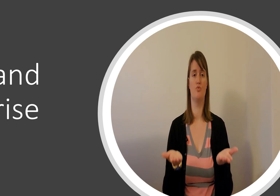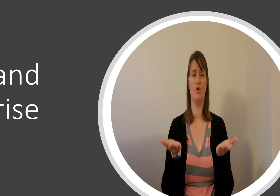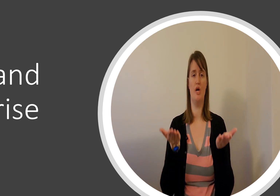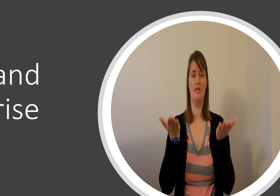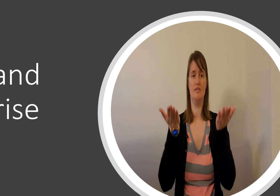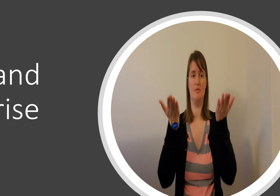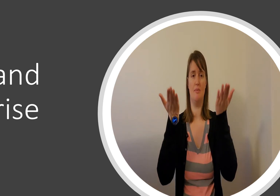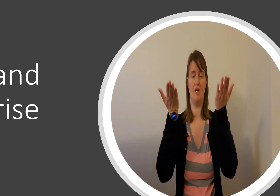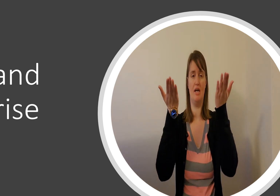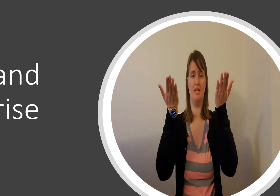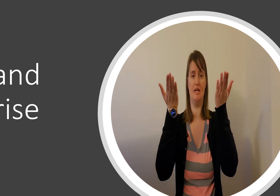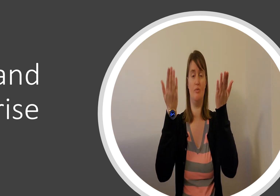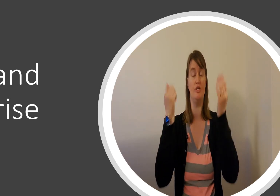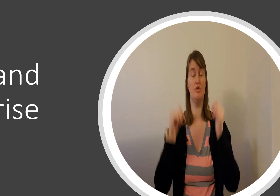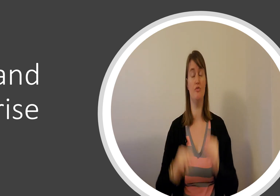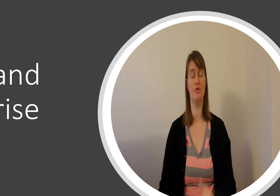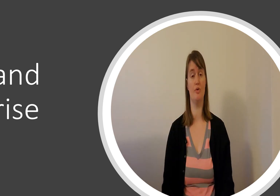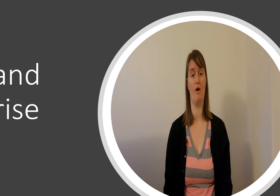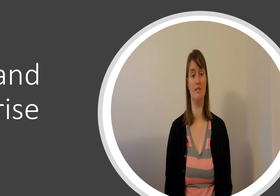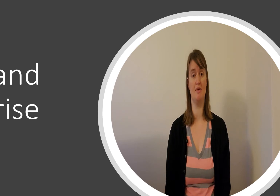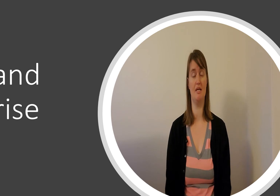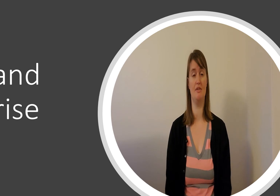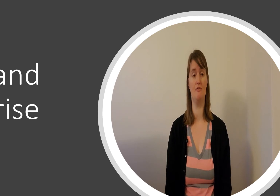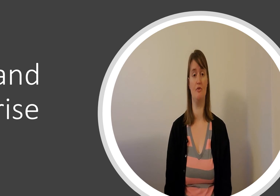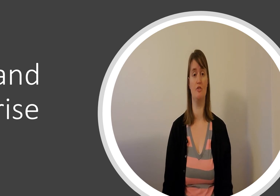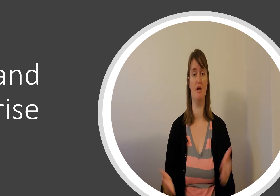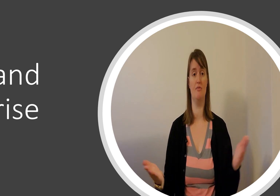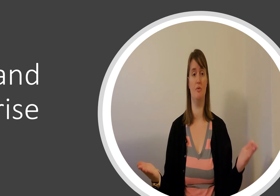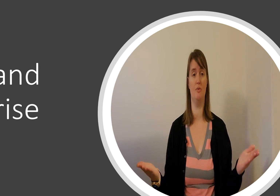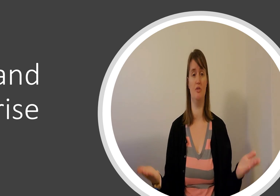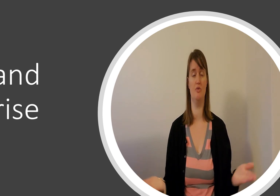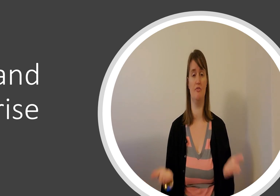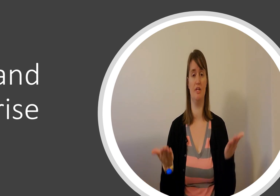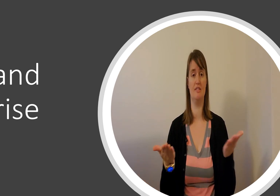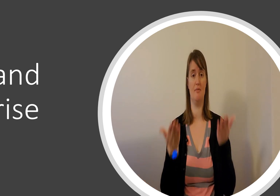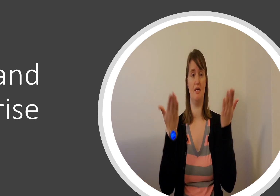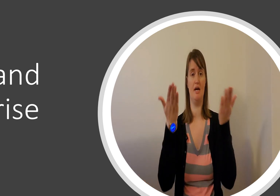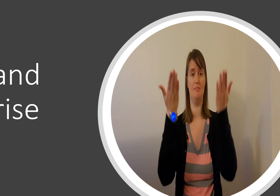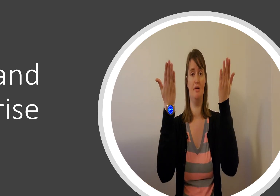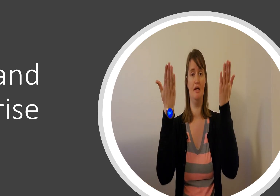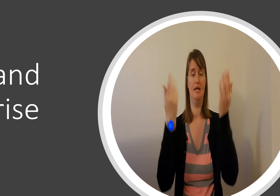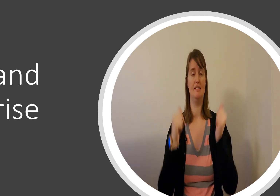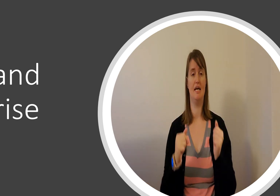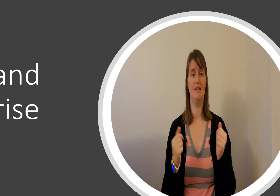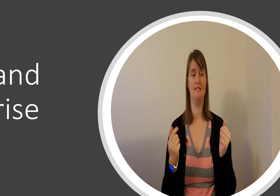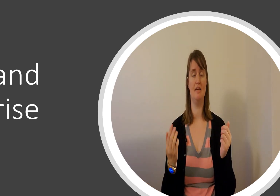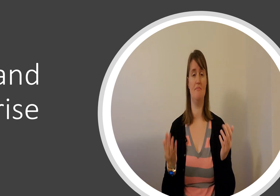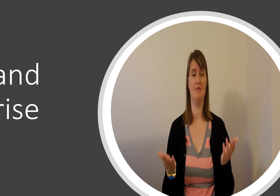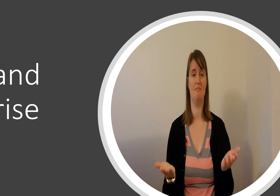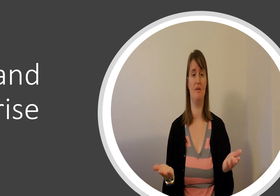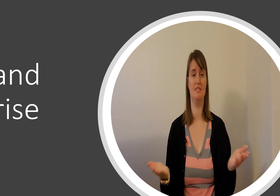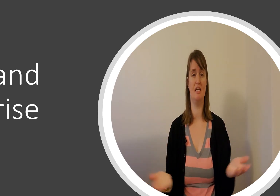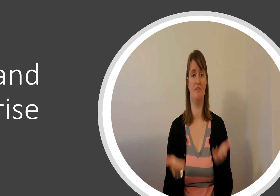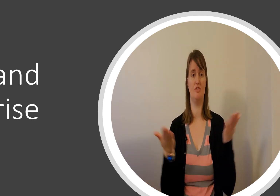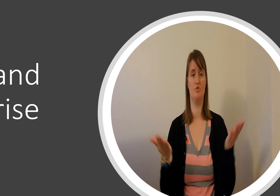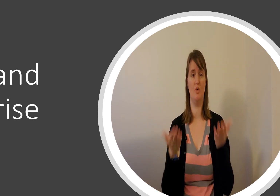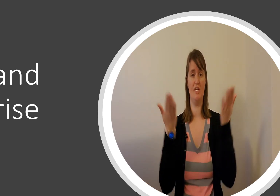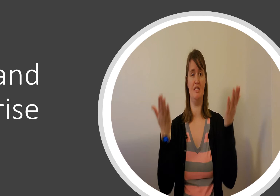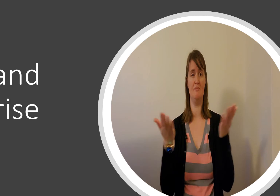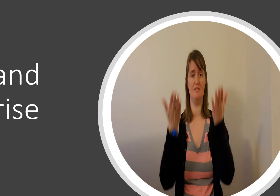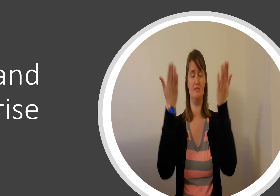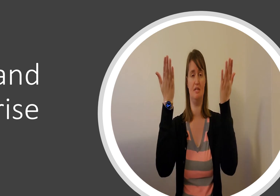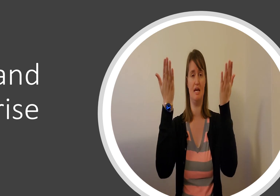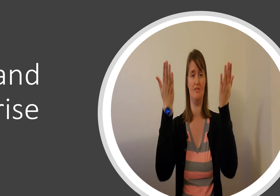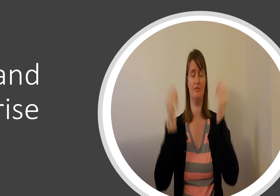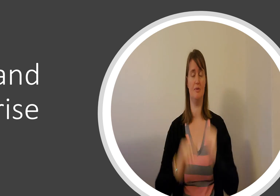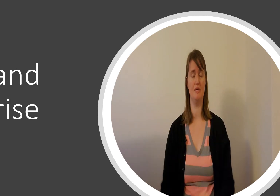we raise them up, kind of like we do for the wise man and the foolish man when we do the floods coming up. It's kind of the same thing, but instead of us swinging